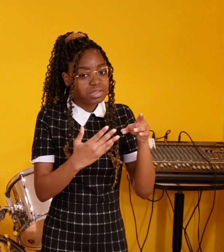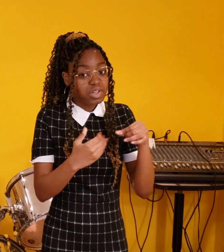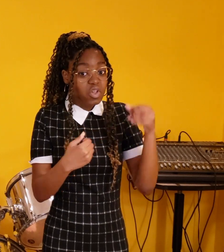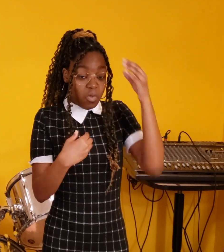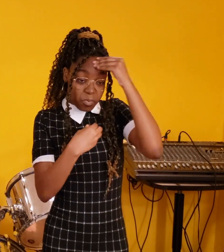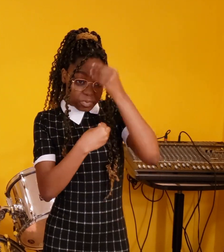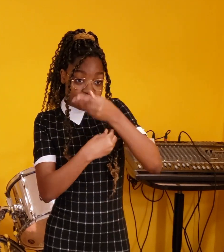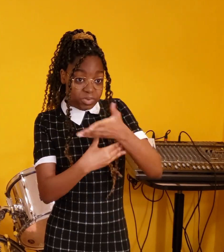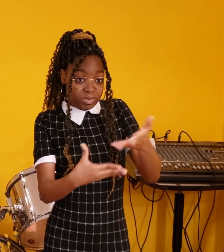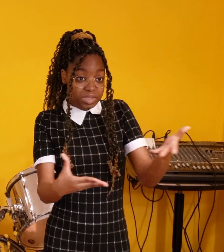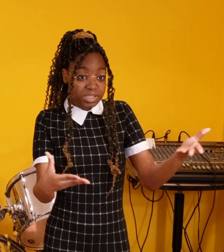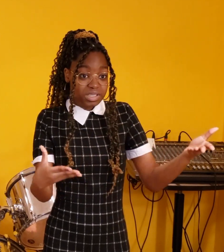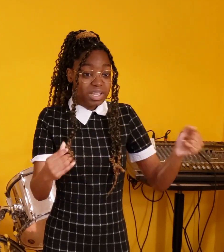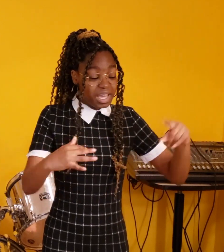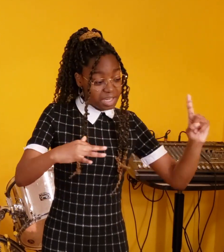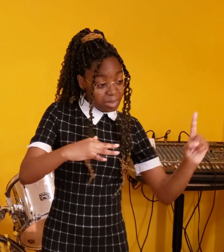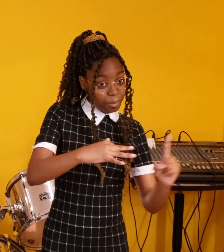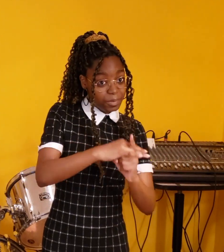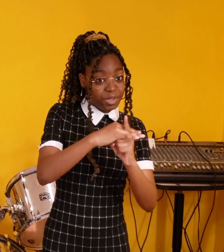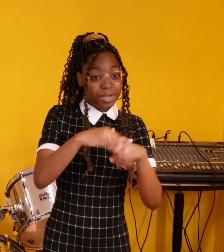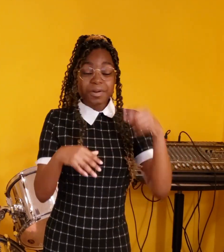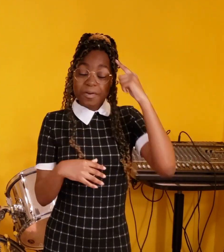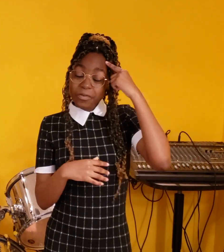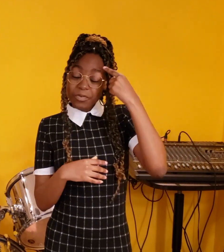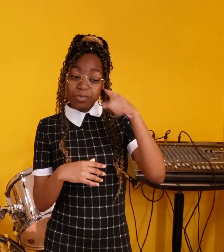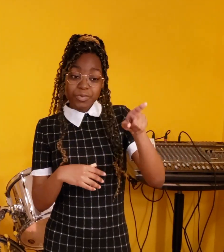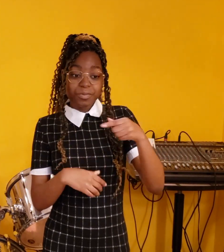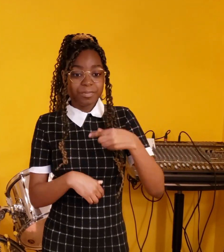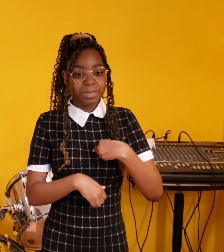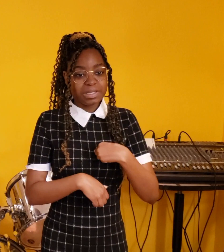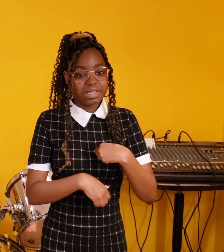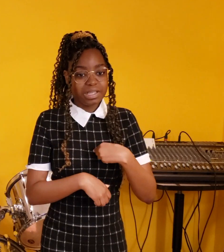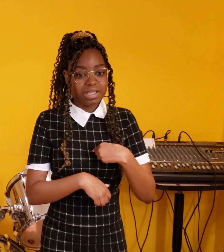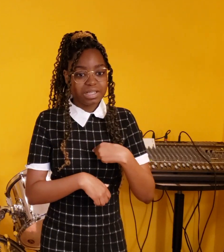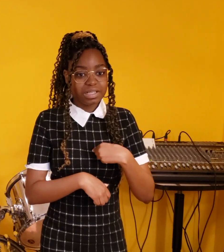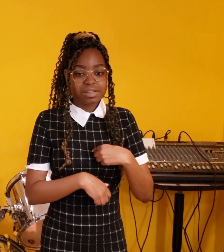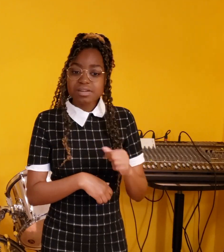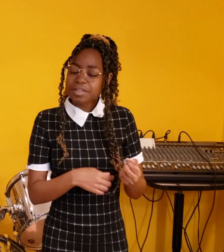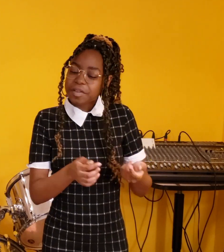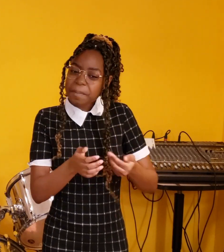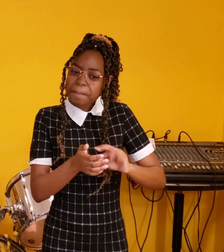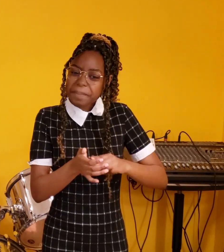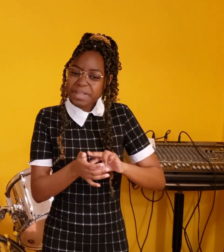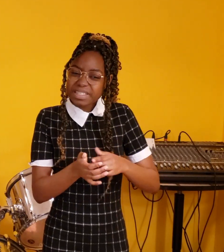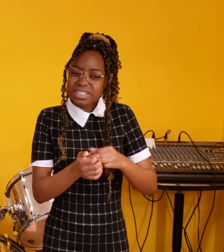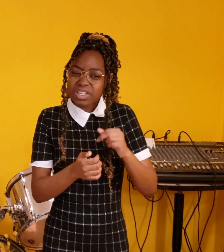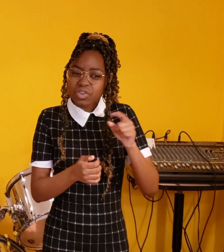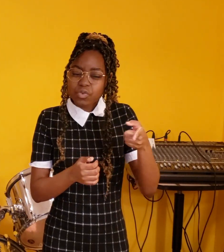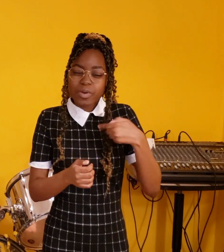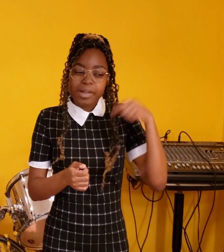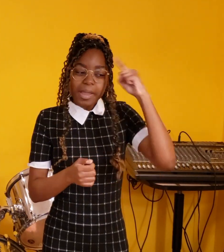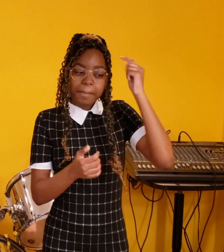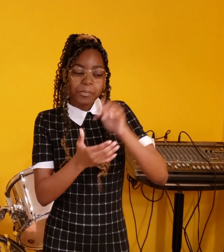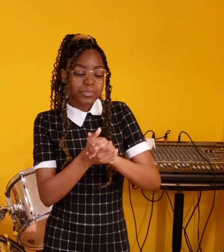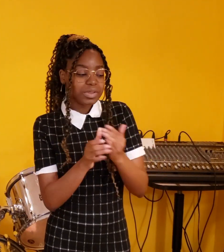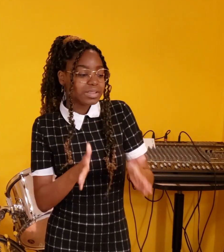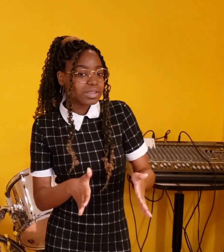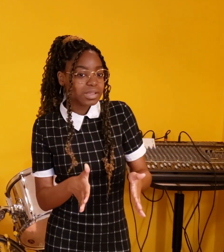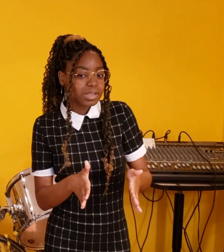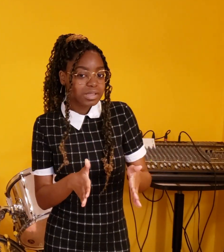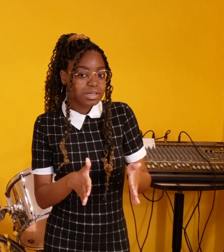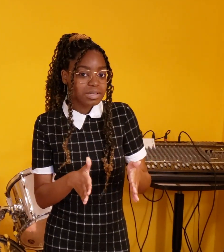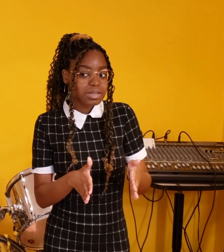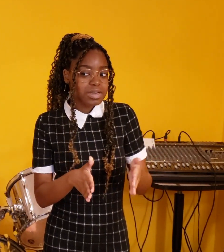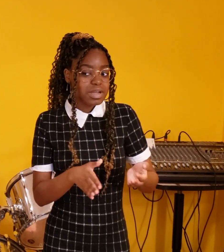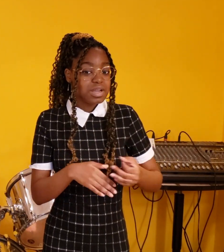was revealed in this last time for you. See what it means? It says, as believers, you and I, as believers,